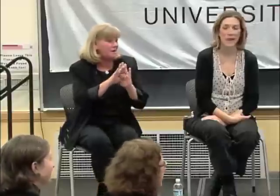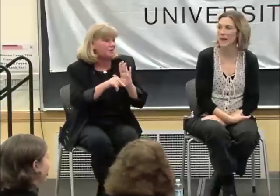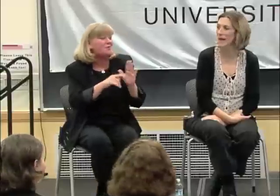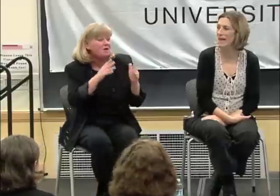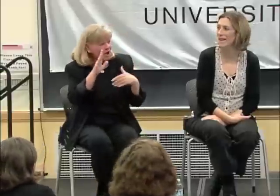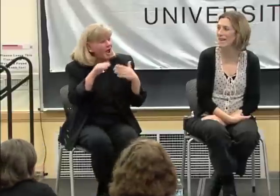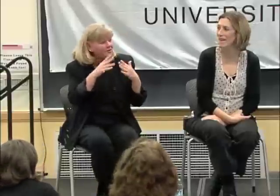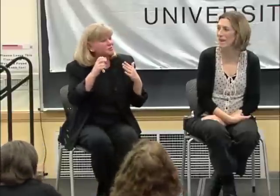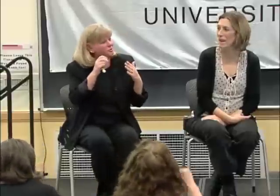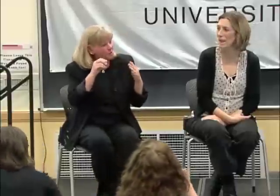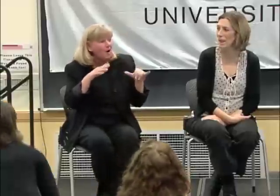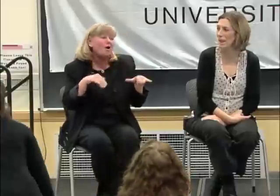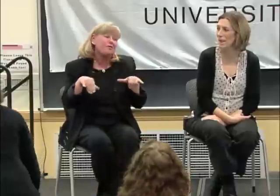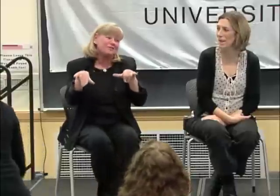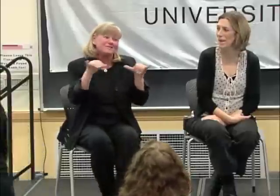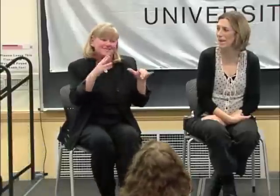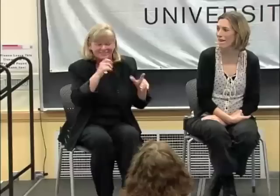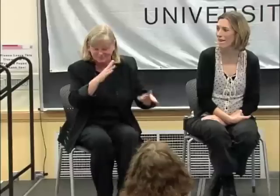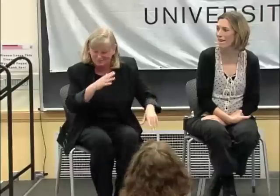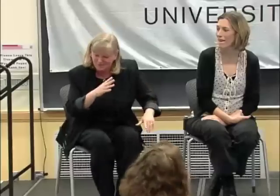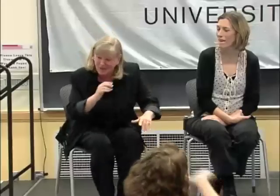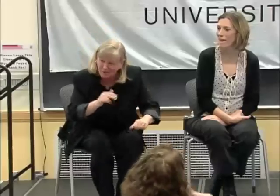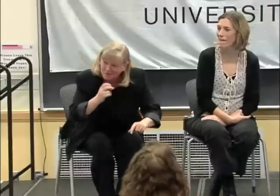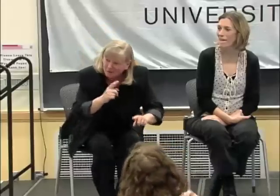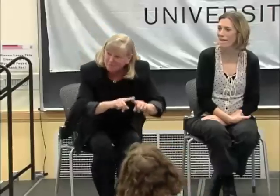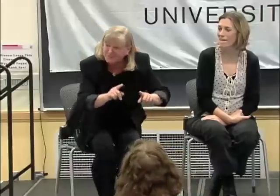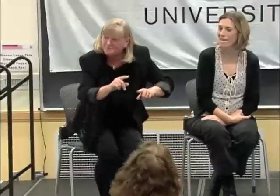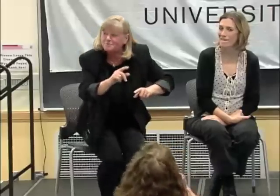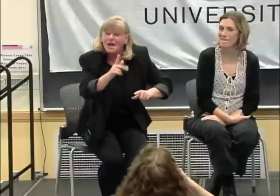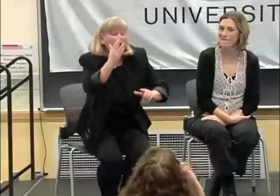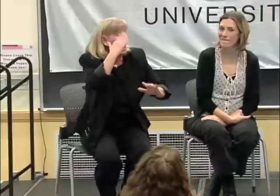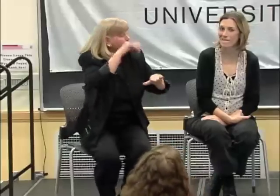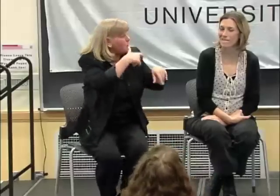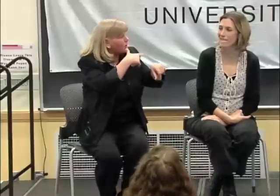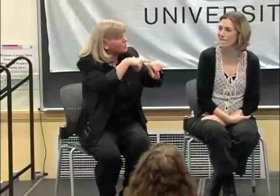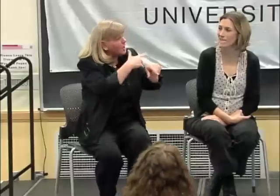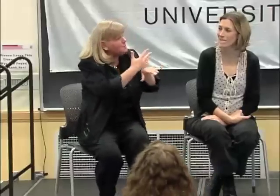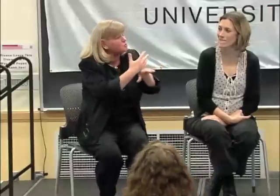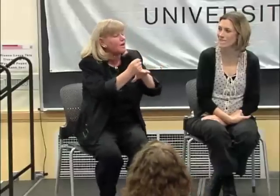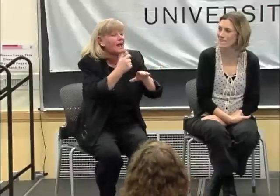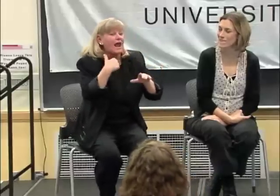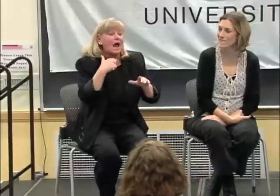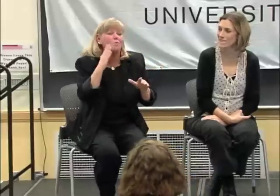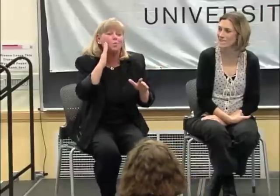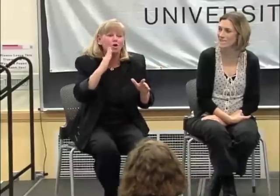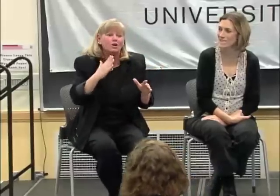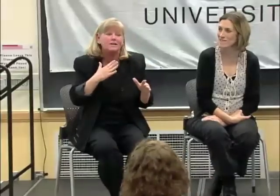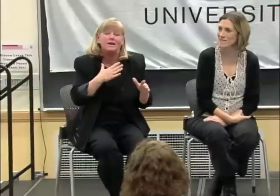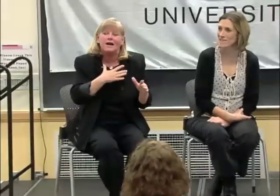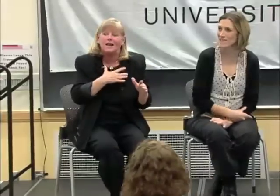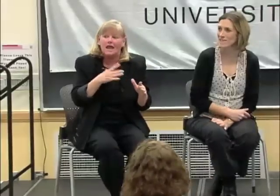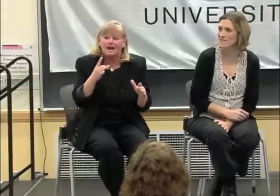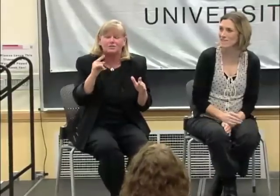Background. And so all of us, yeah, can be a little bit different. I know that our time is running out, and I would like